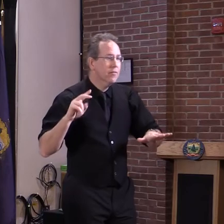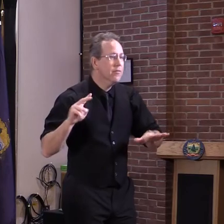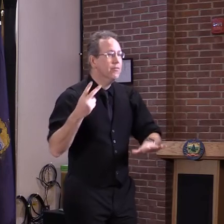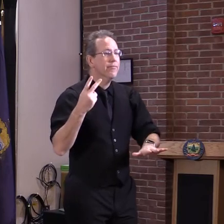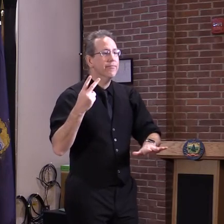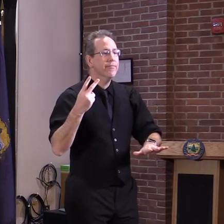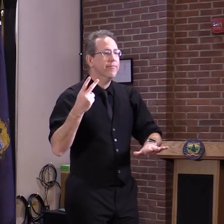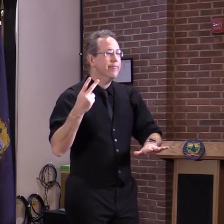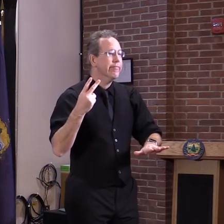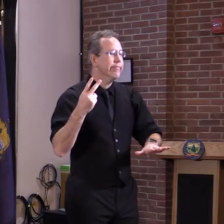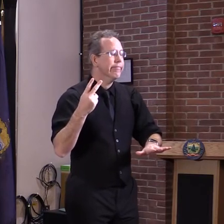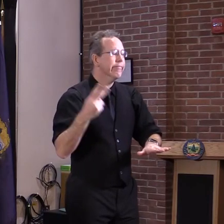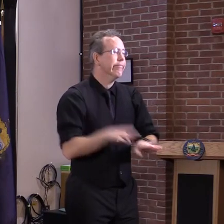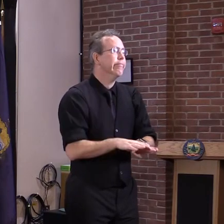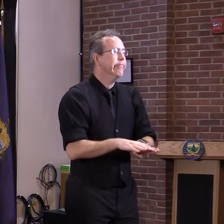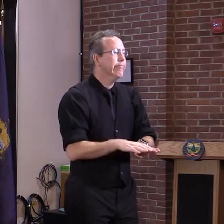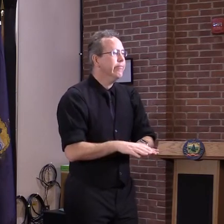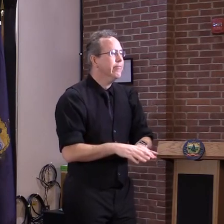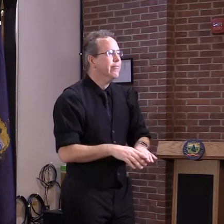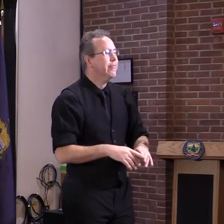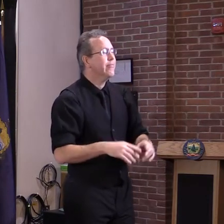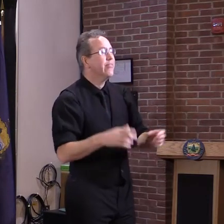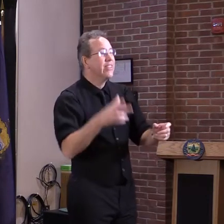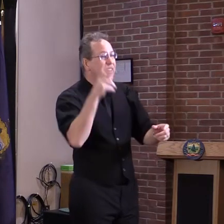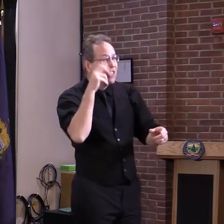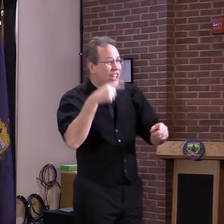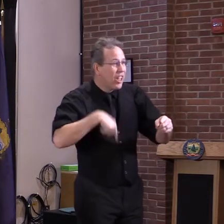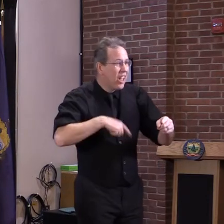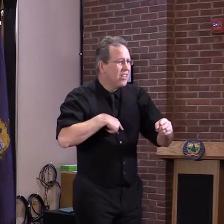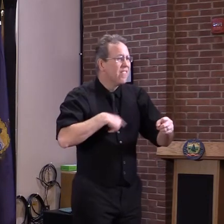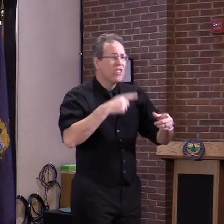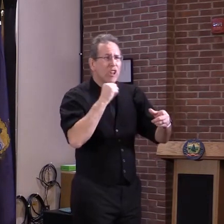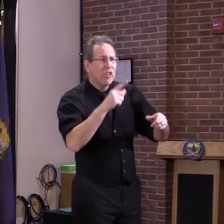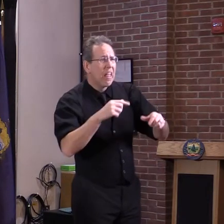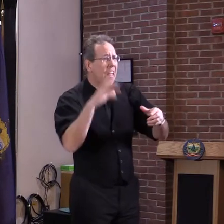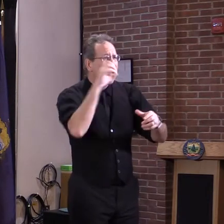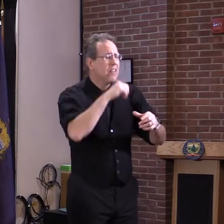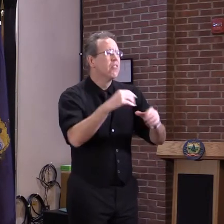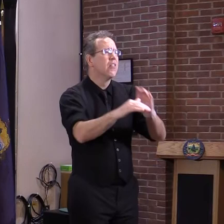twice. Ed, if you can hear us, maybe you could just email your question and we'll get